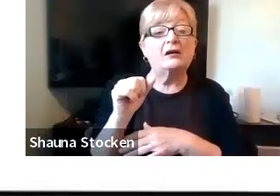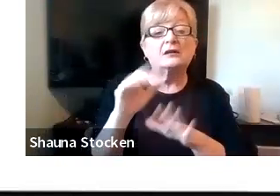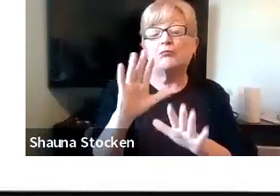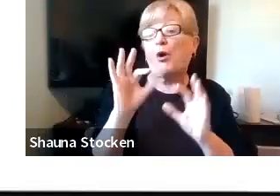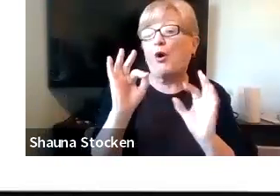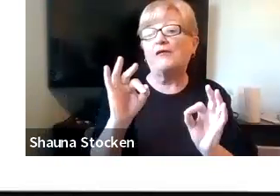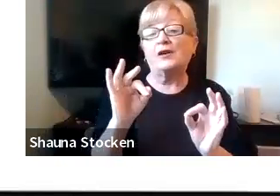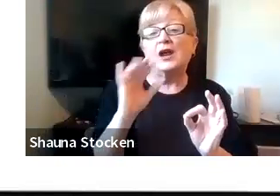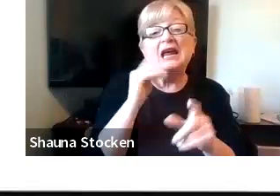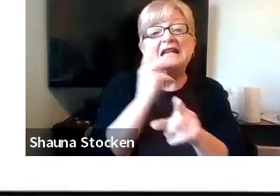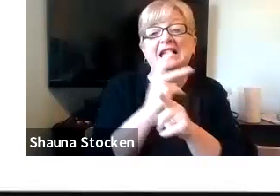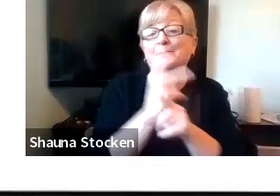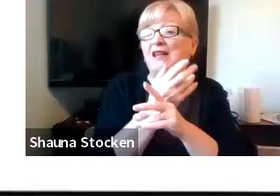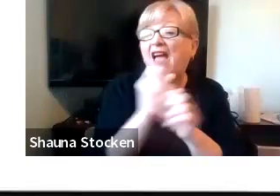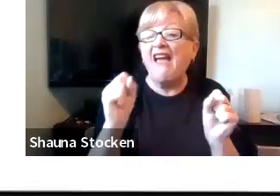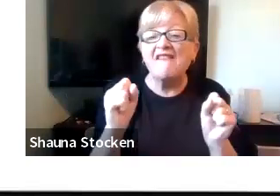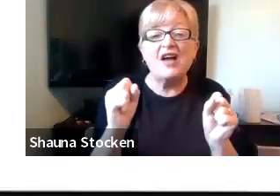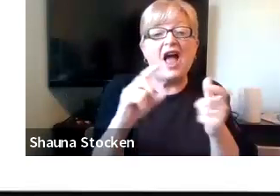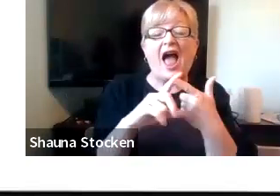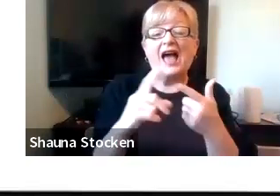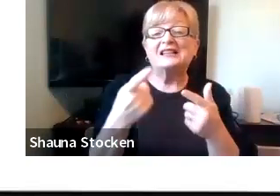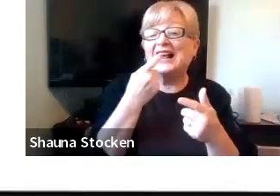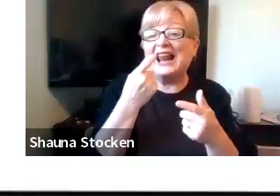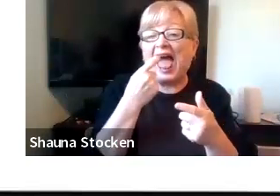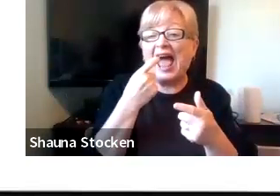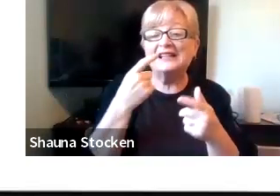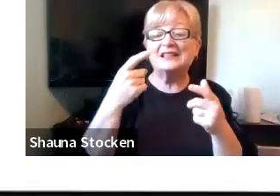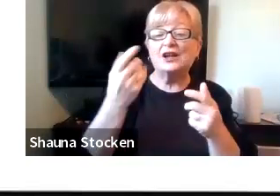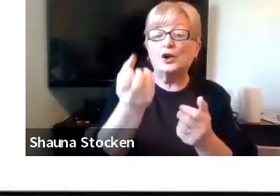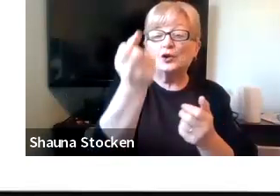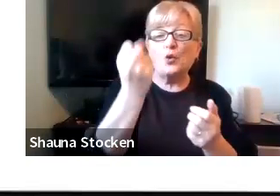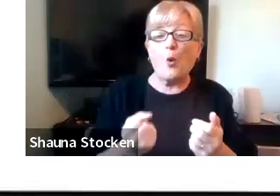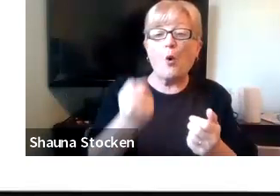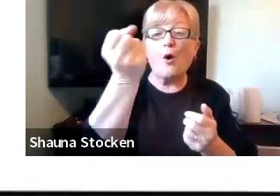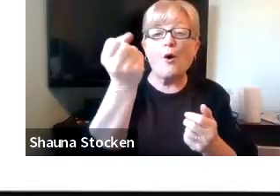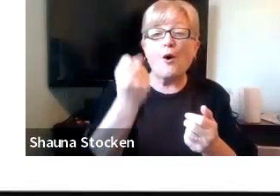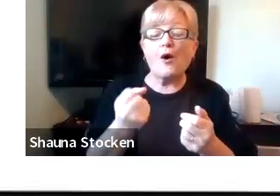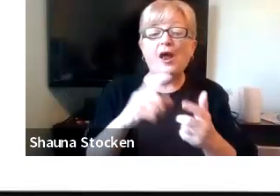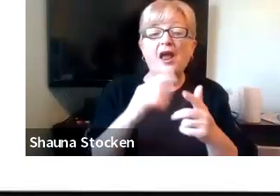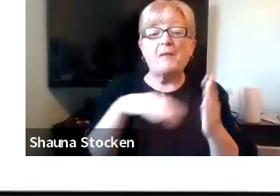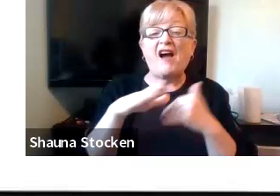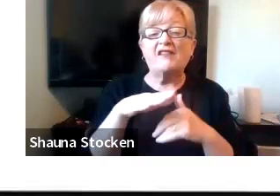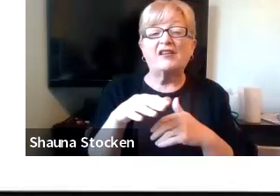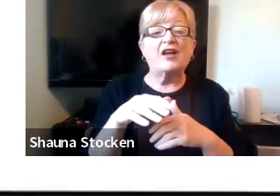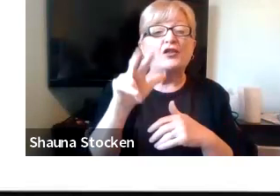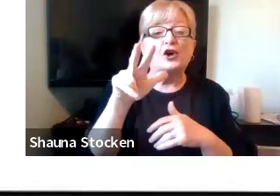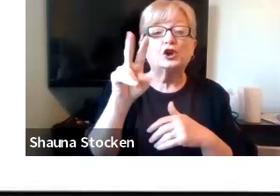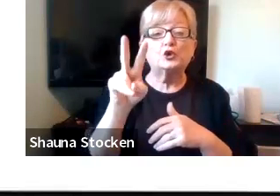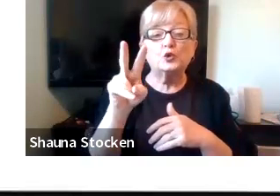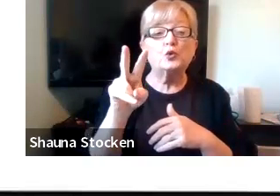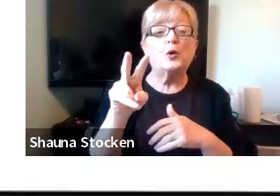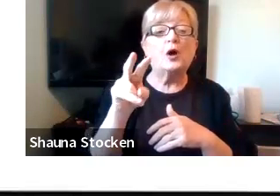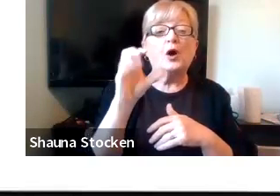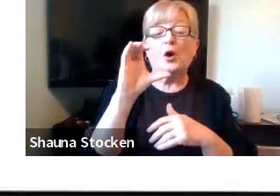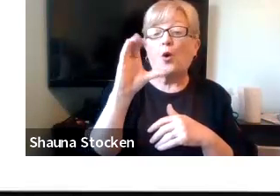It's heat safe. It has a glass door. It fits about 32 quarts. It comes with a nice cookbook